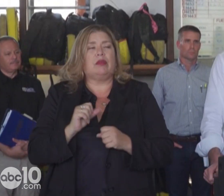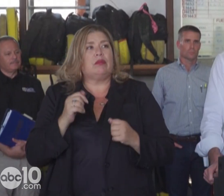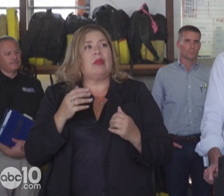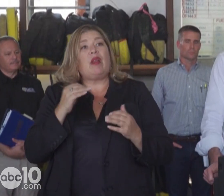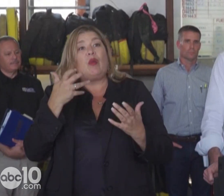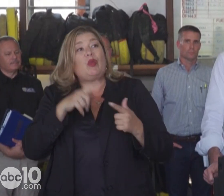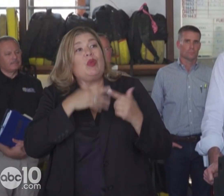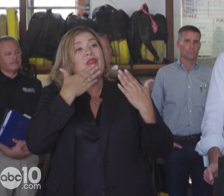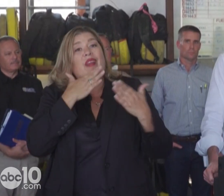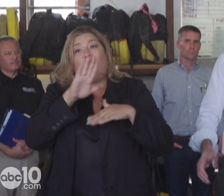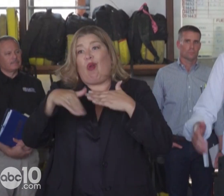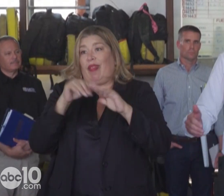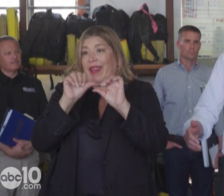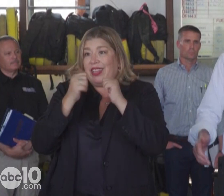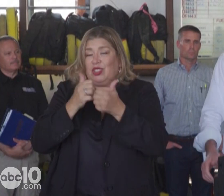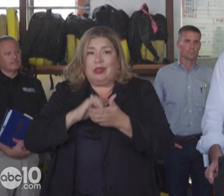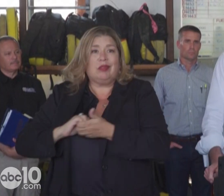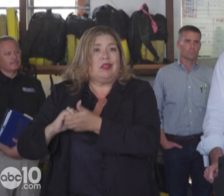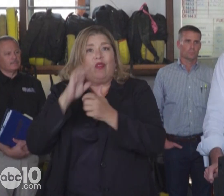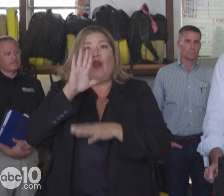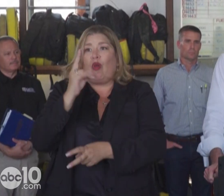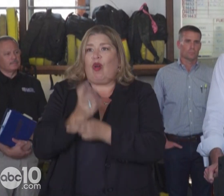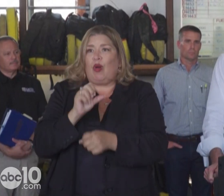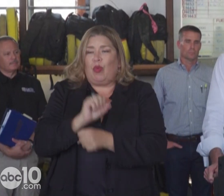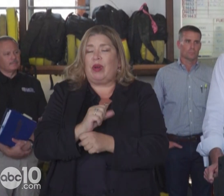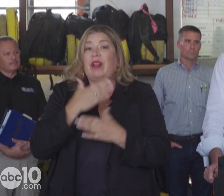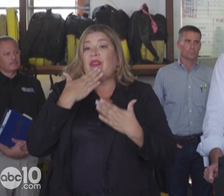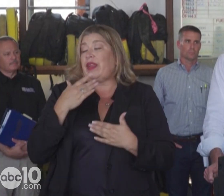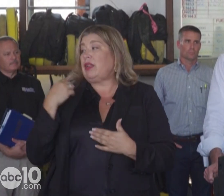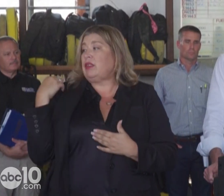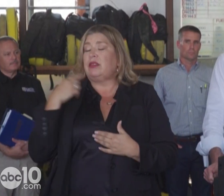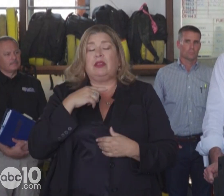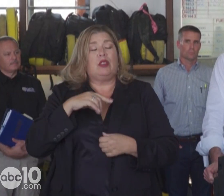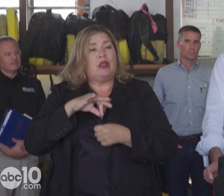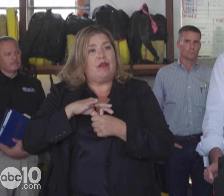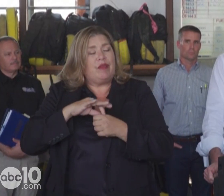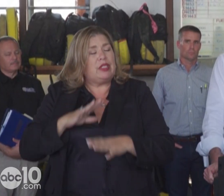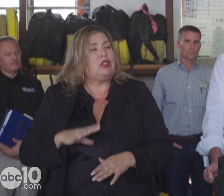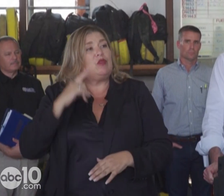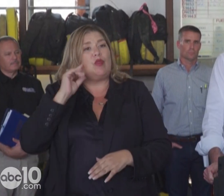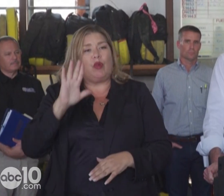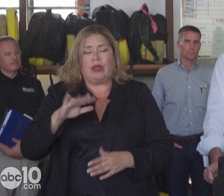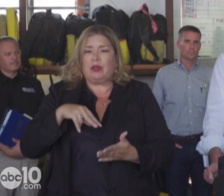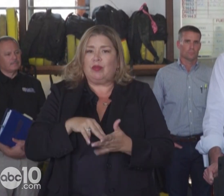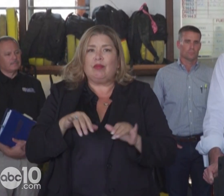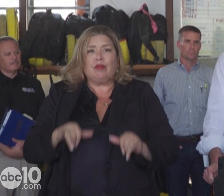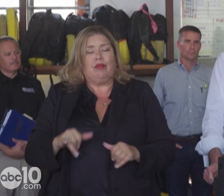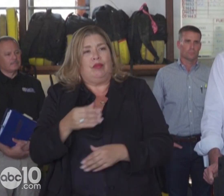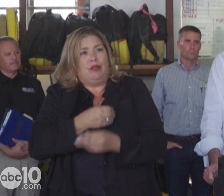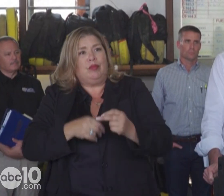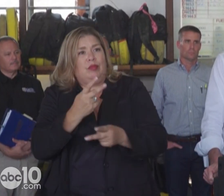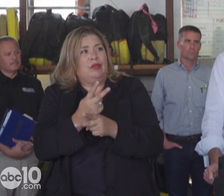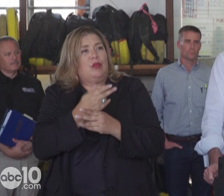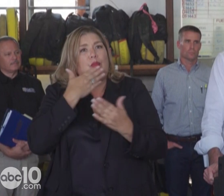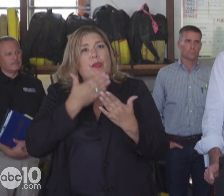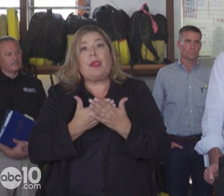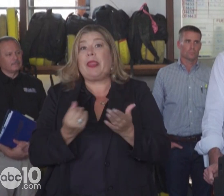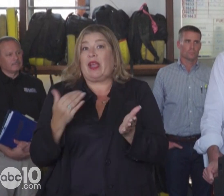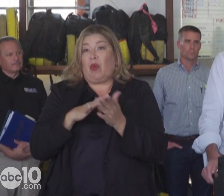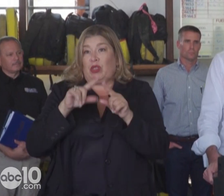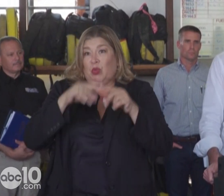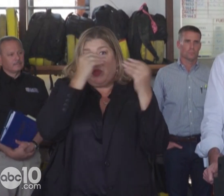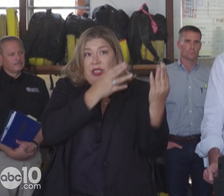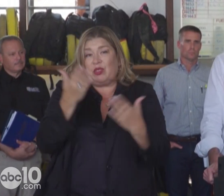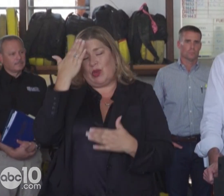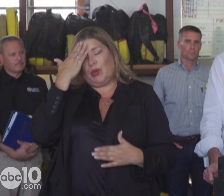complementary agencies for their hard work. I want to thank the elected officials for their steadfastness and their stewardship. And I want to once again say this: we